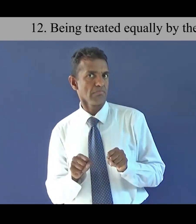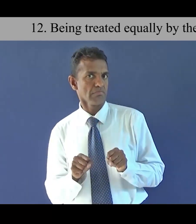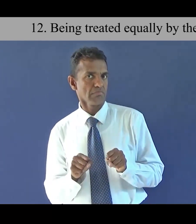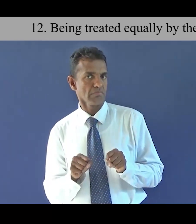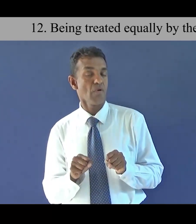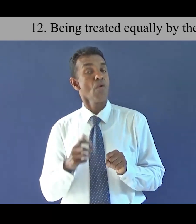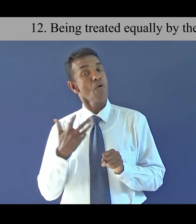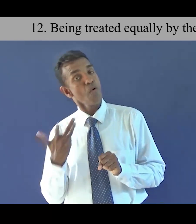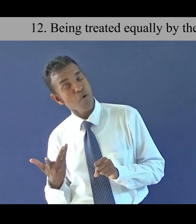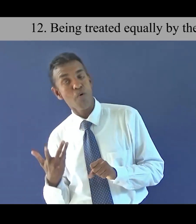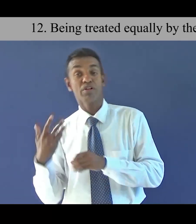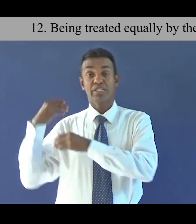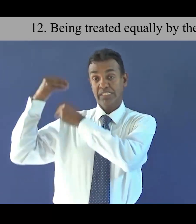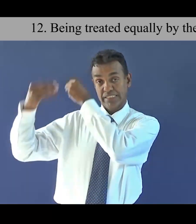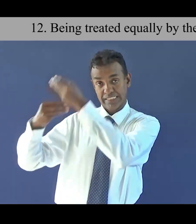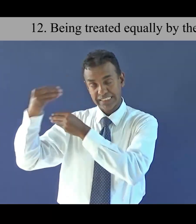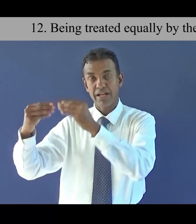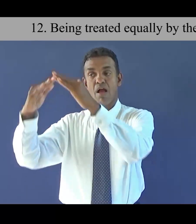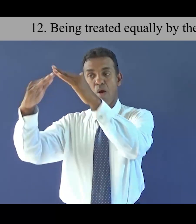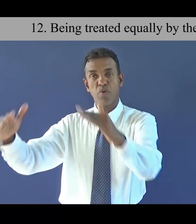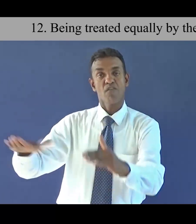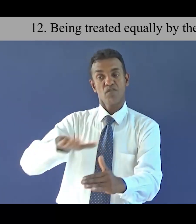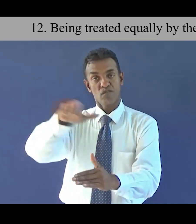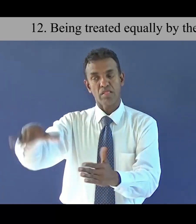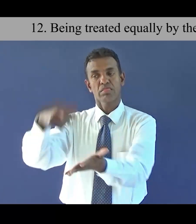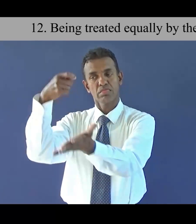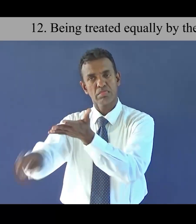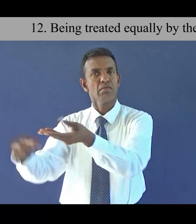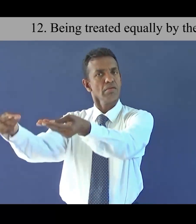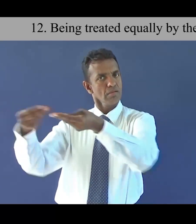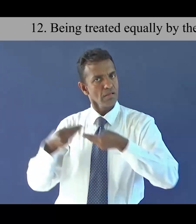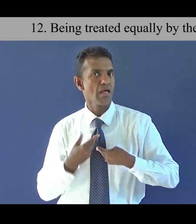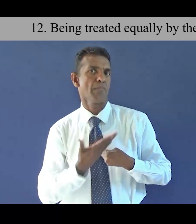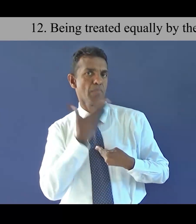control their own money,